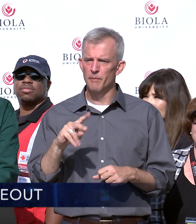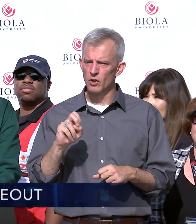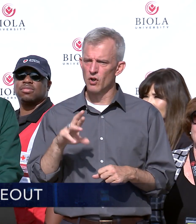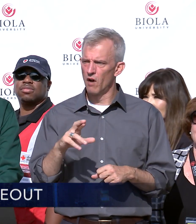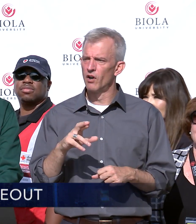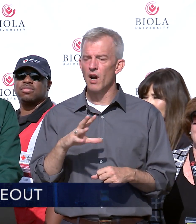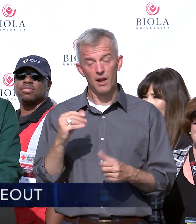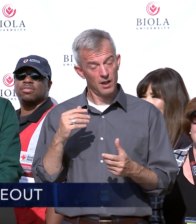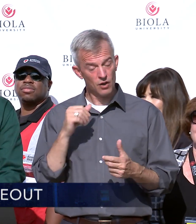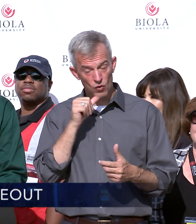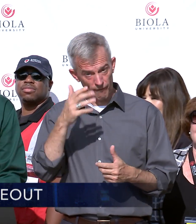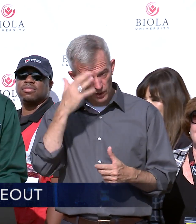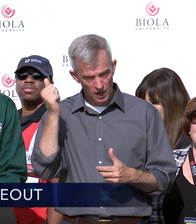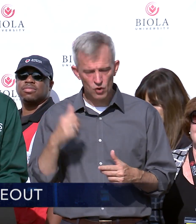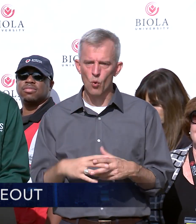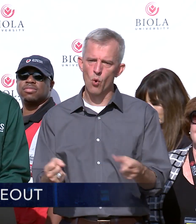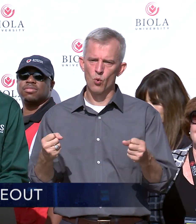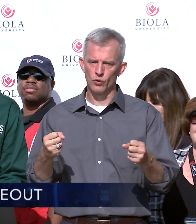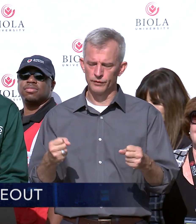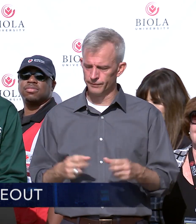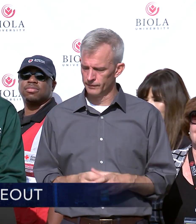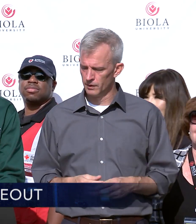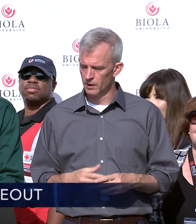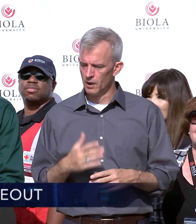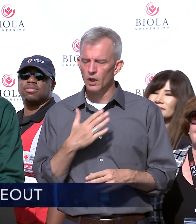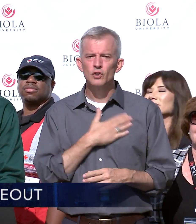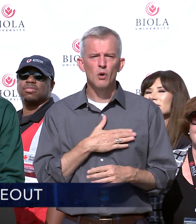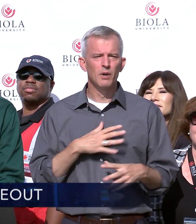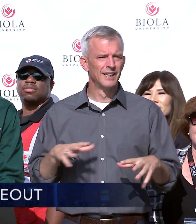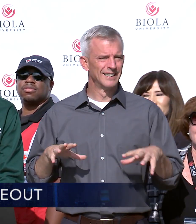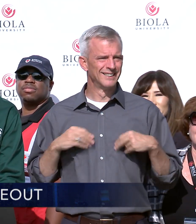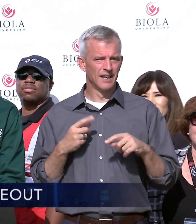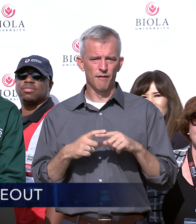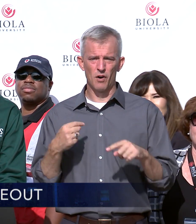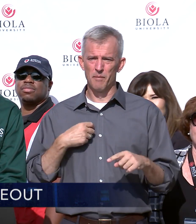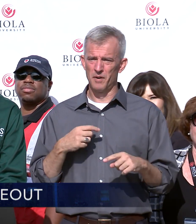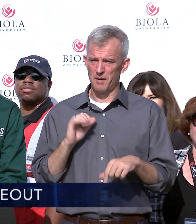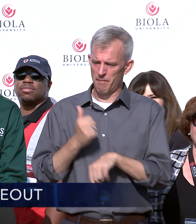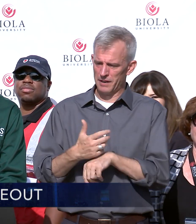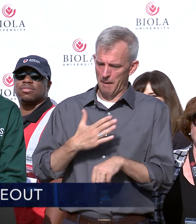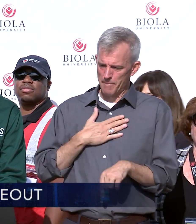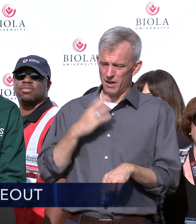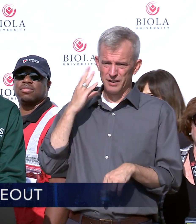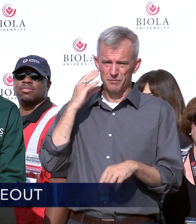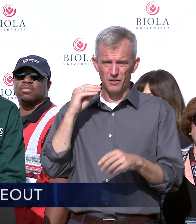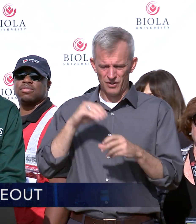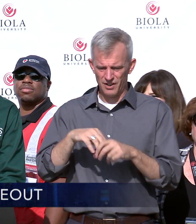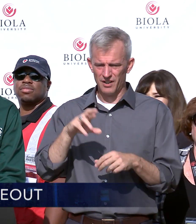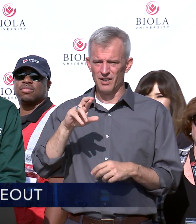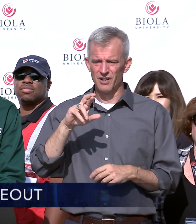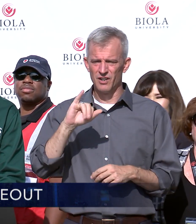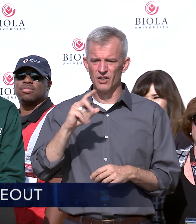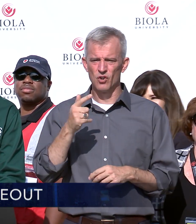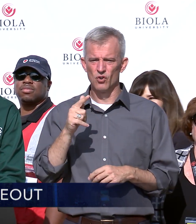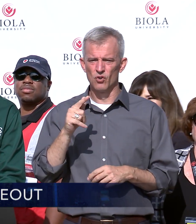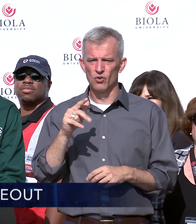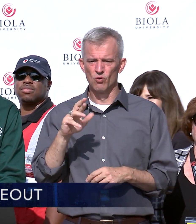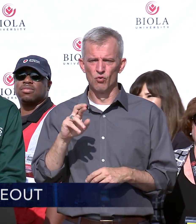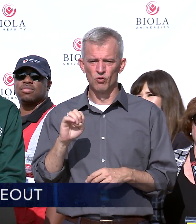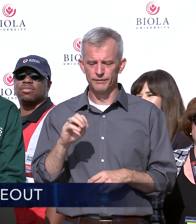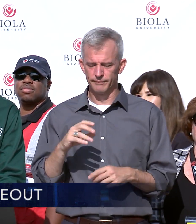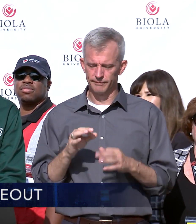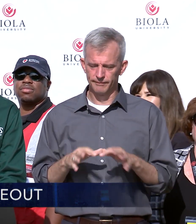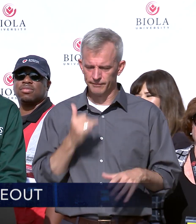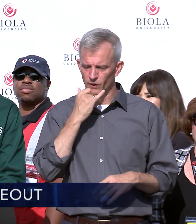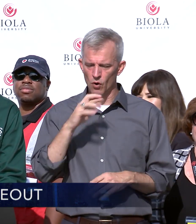forget, hold on. So please, take it from me based on my firsthand experience in Ridgecrest in the 7.1 this